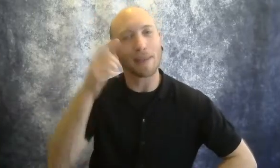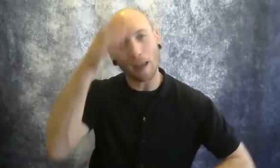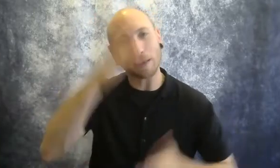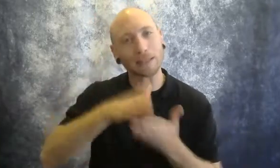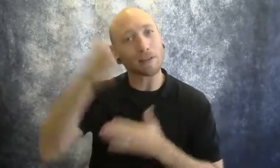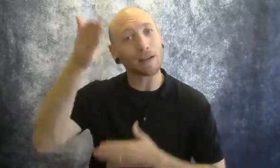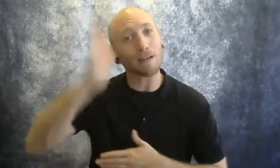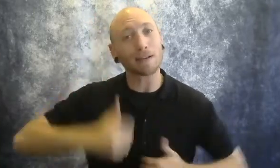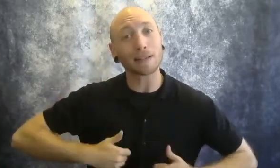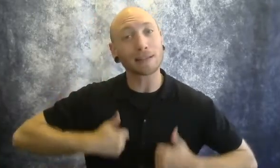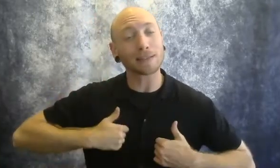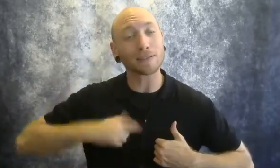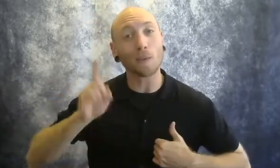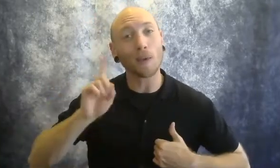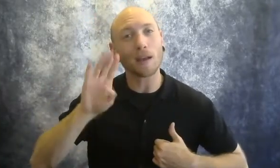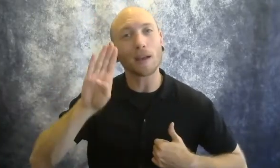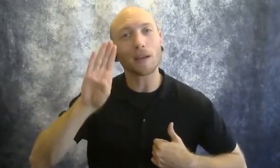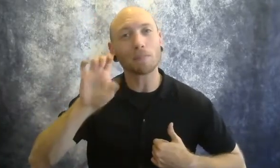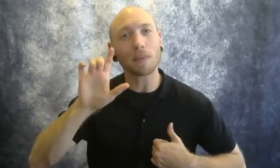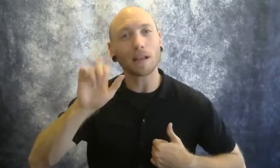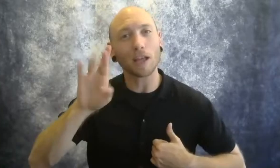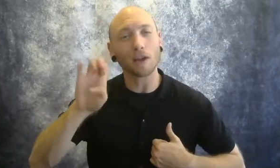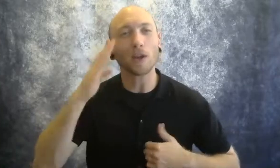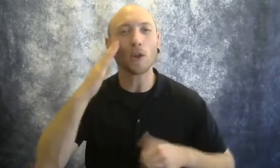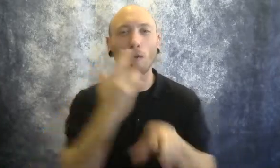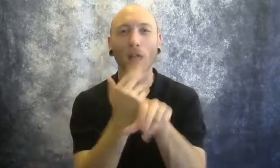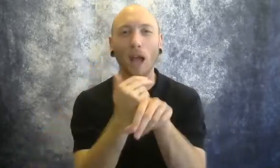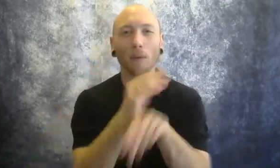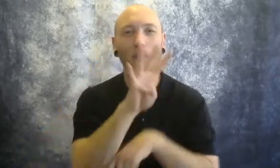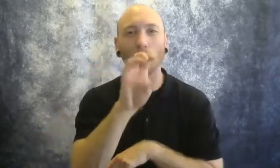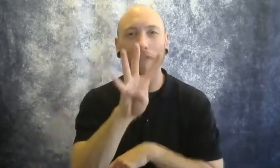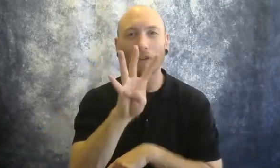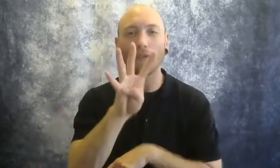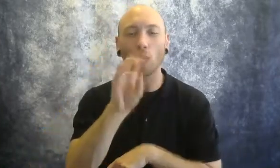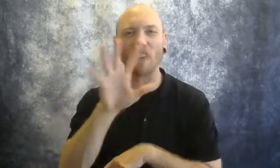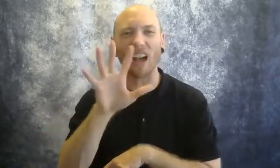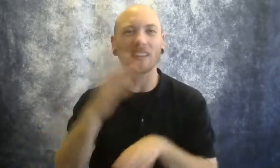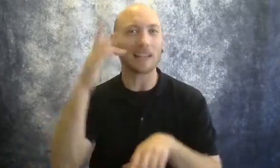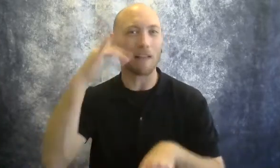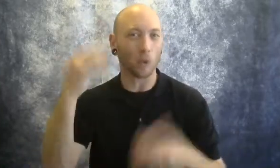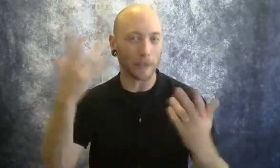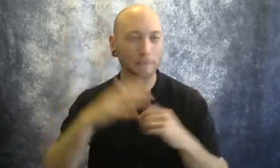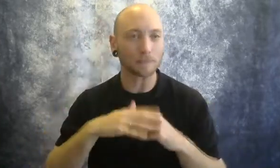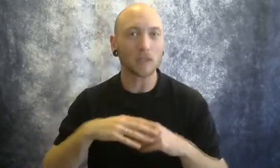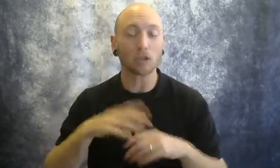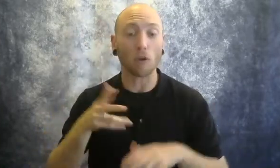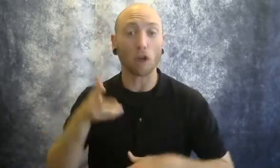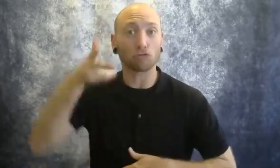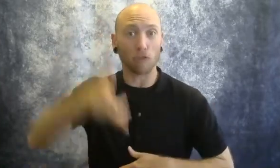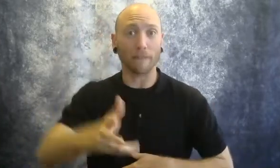I believe that God lives in Bel Air, because every time I would drive over 405, and I get to Mulholland Drive,